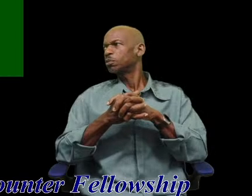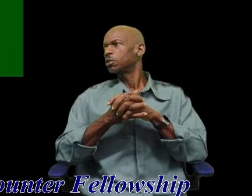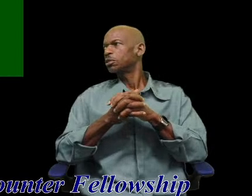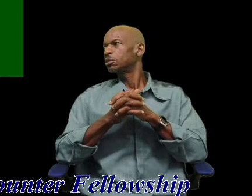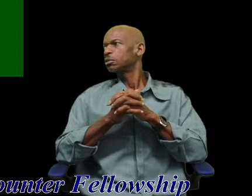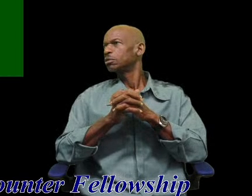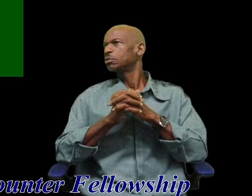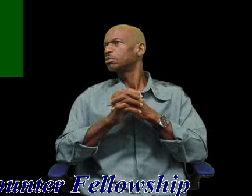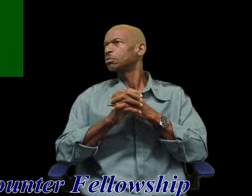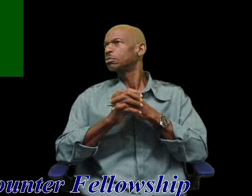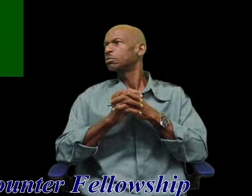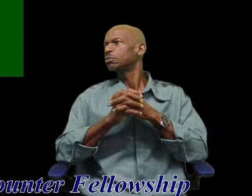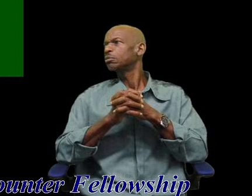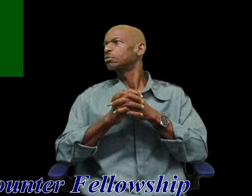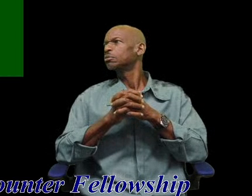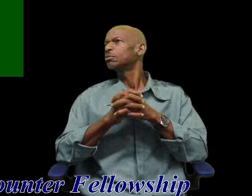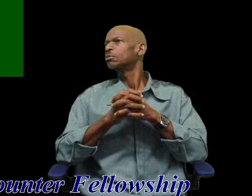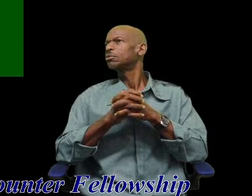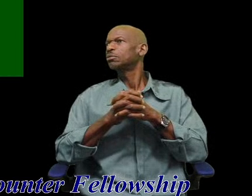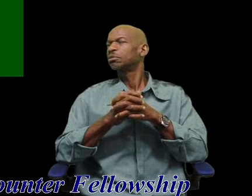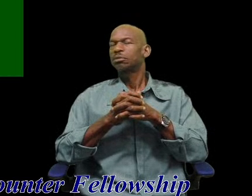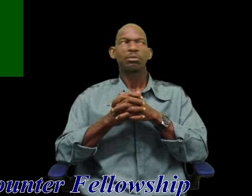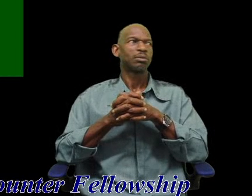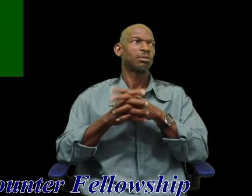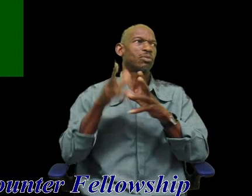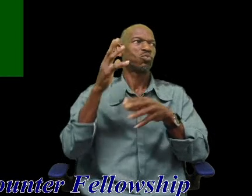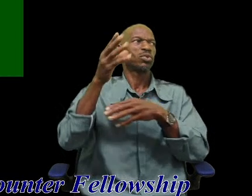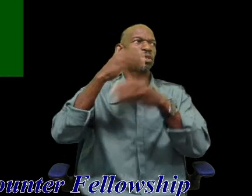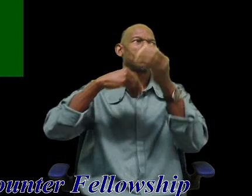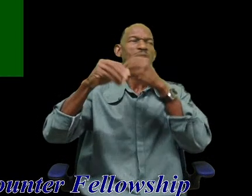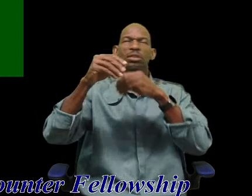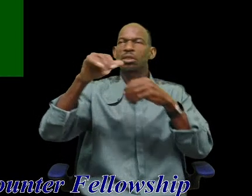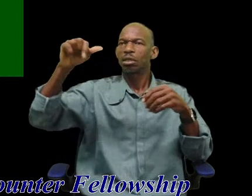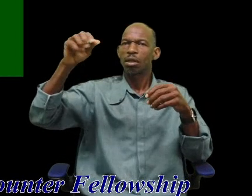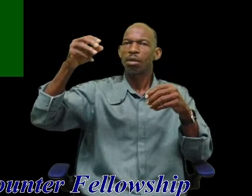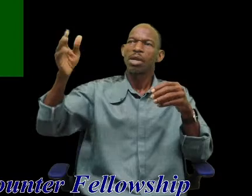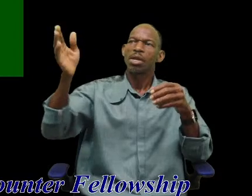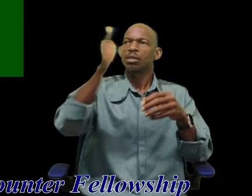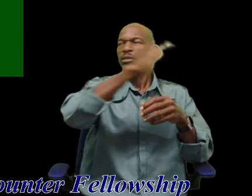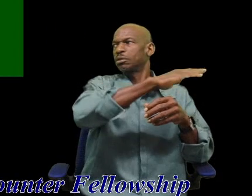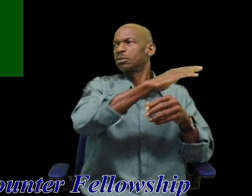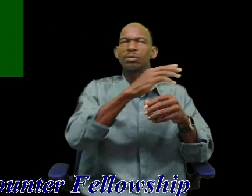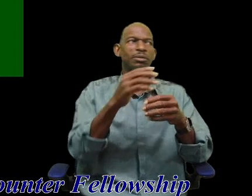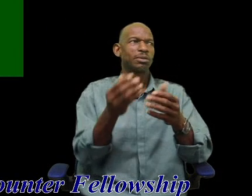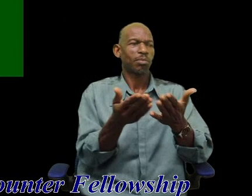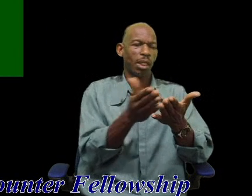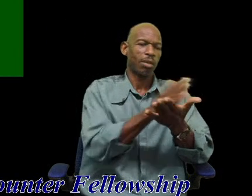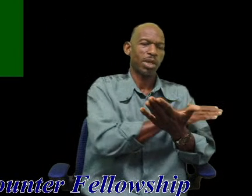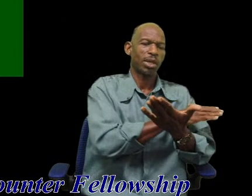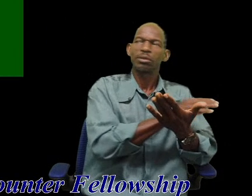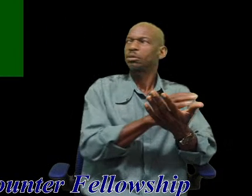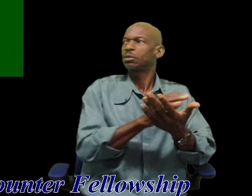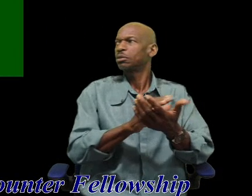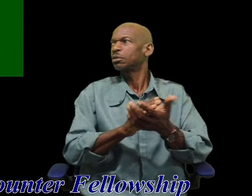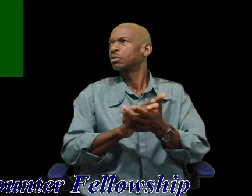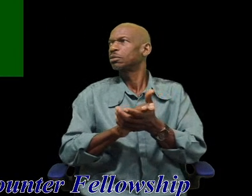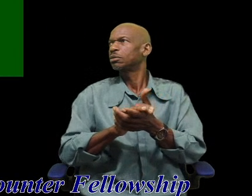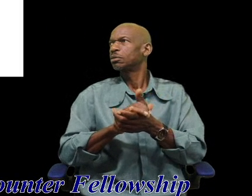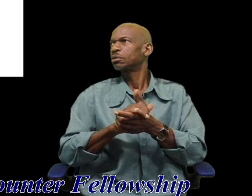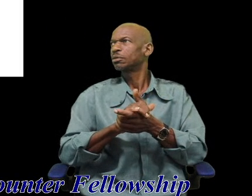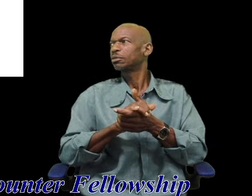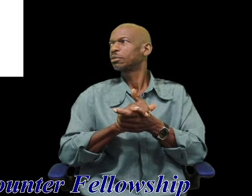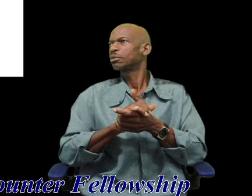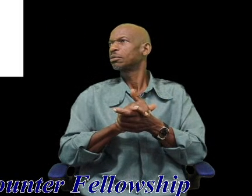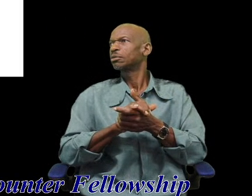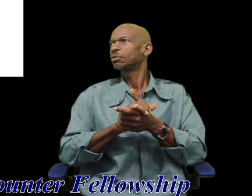All right, so let me go to another page and I'll write over the same thing. Okay, so just excuse me for a little bit. So let's add in